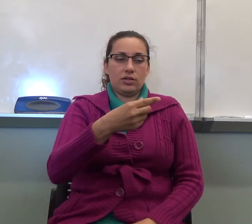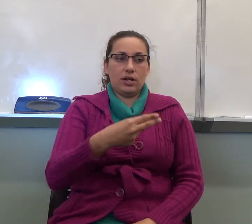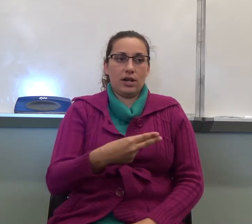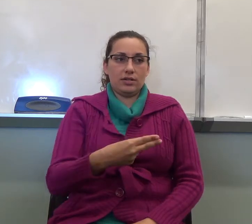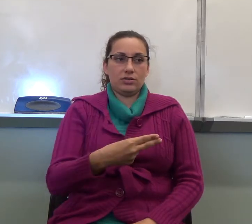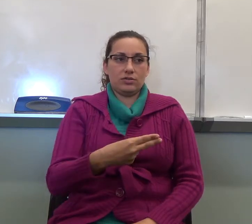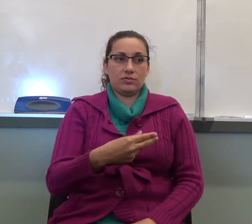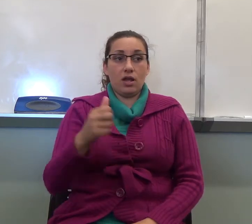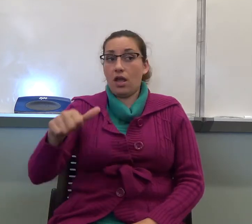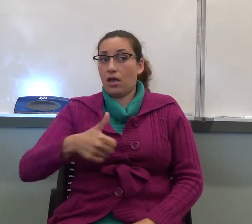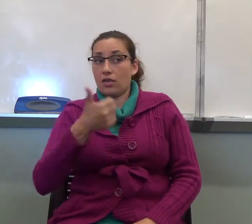not.